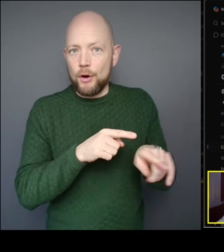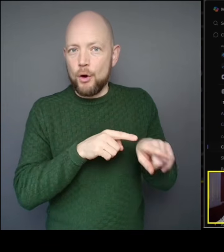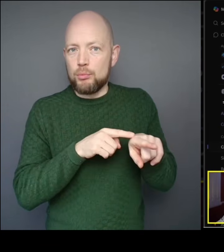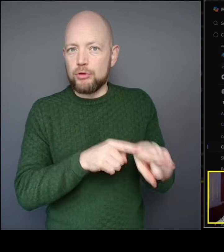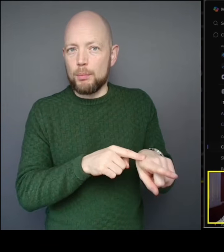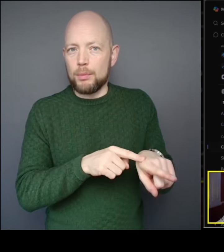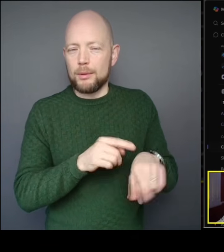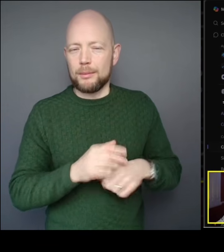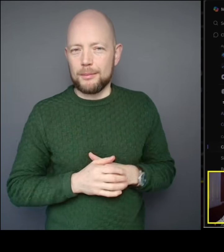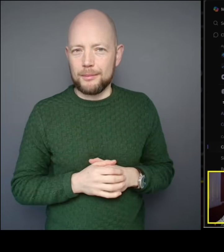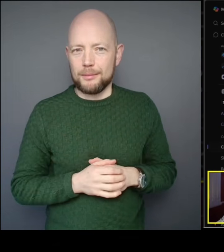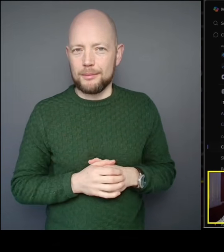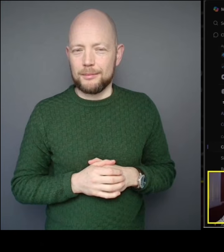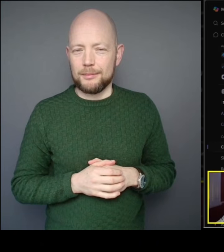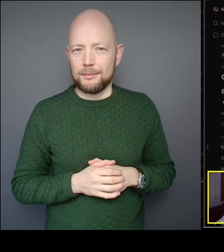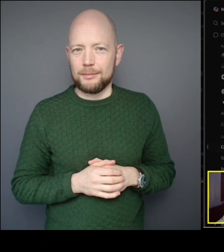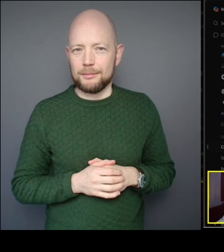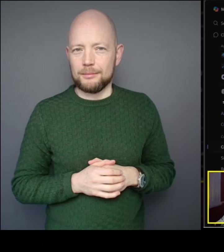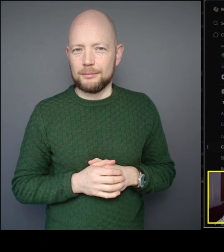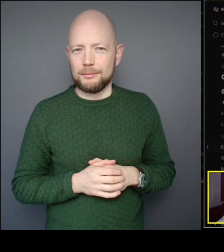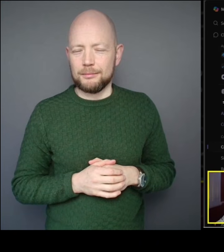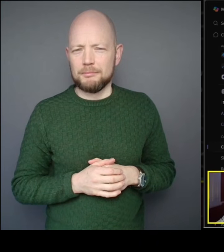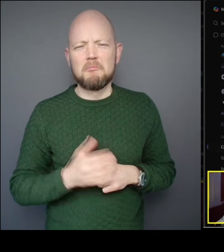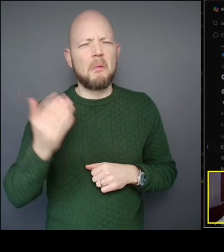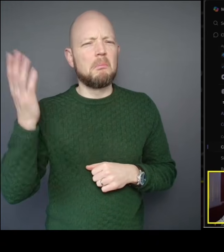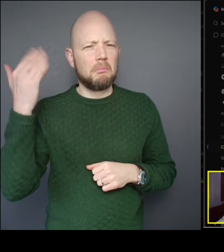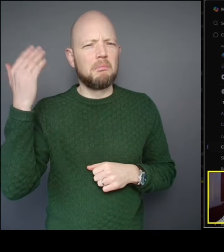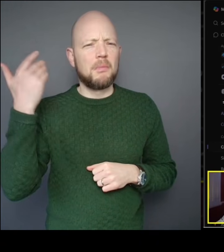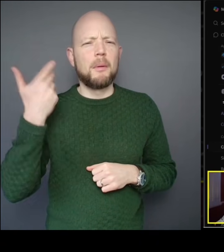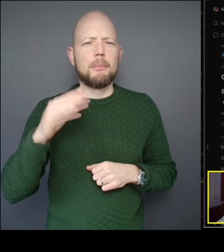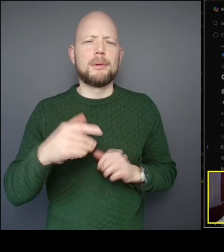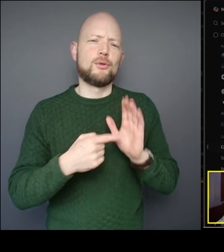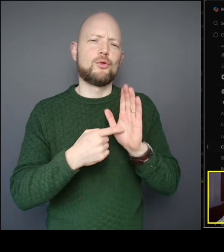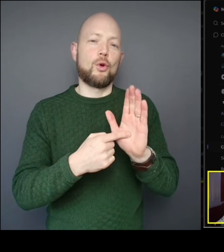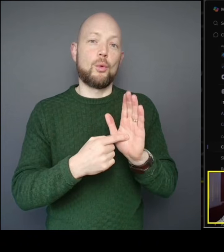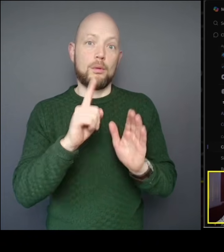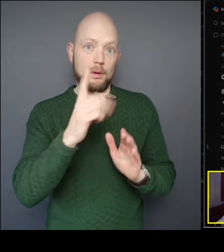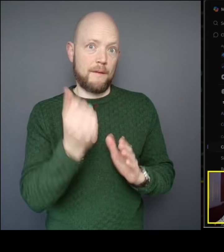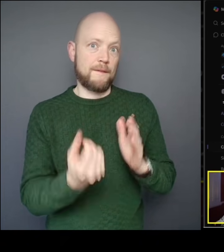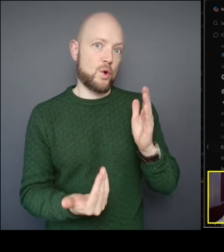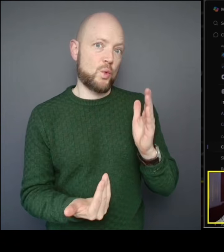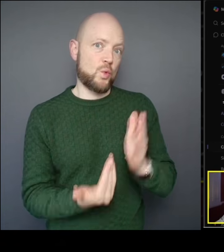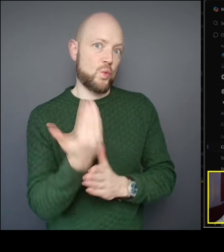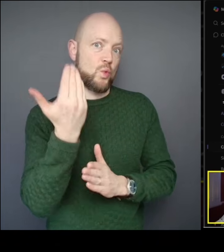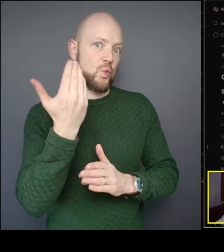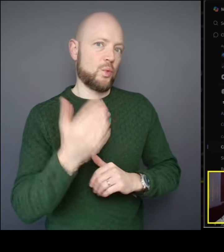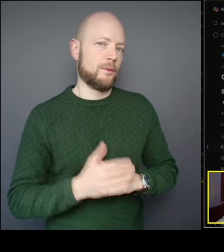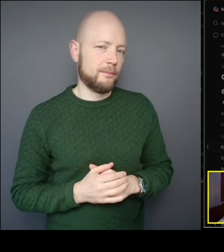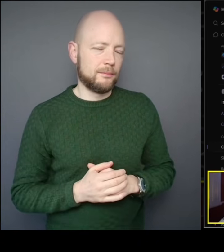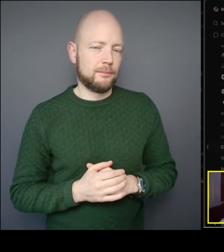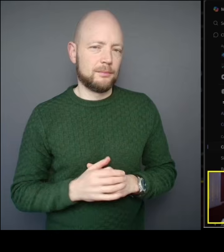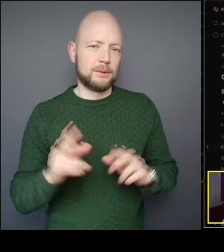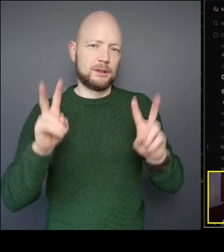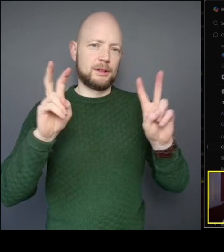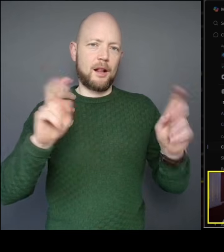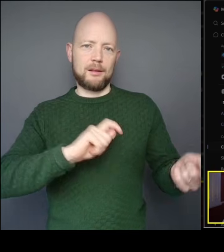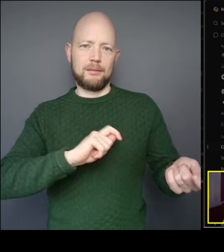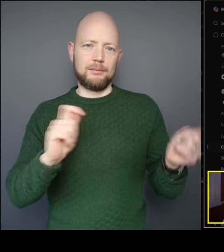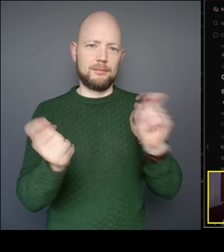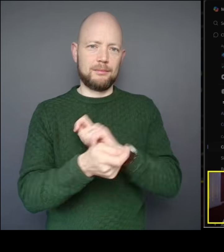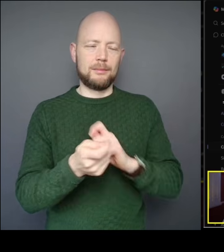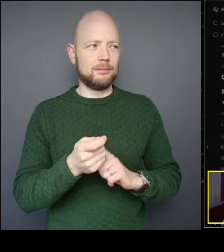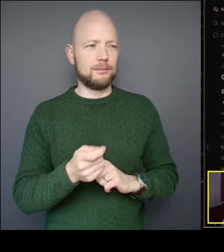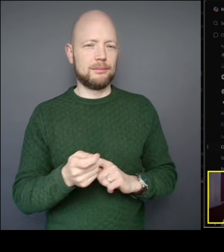save the prompt or bookmark the prompt, something that I actually showed a while back, but there's a new feature. So let's change the title